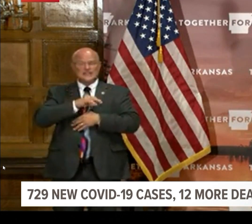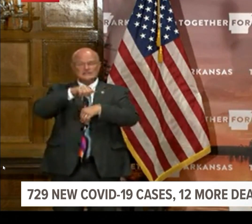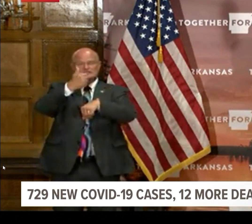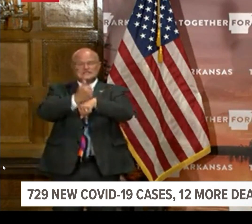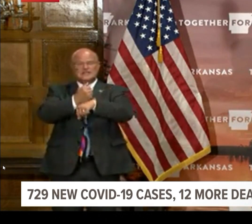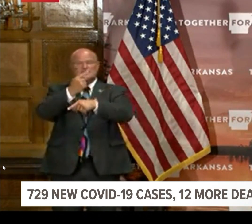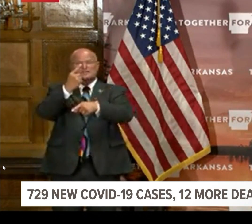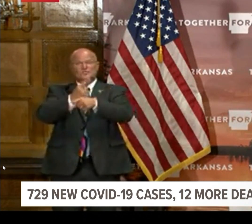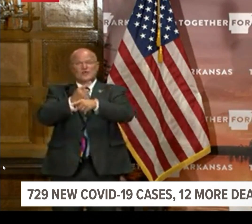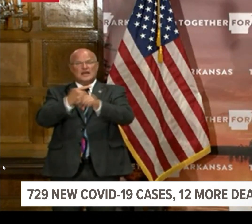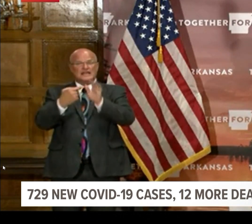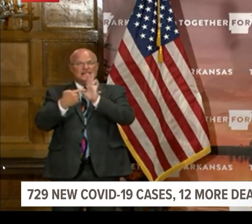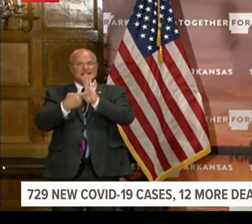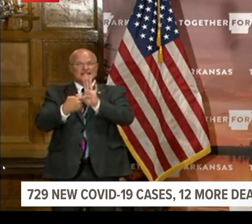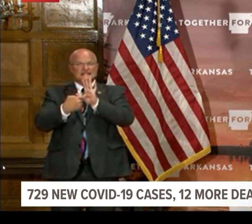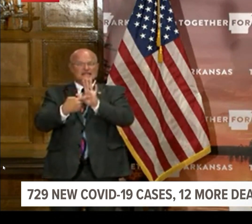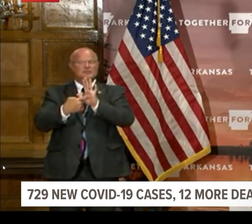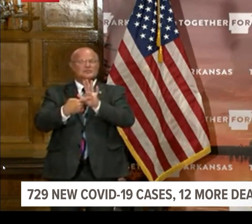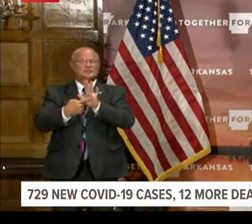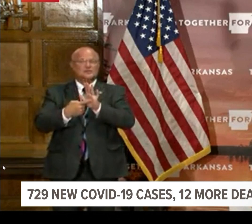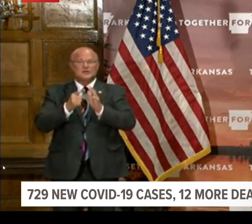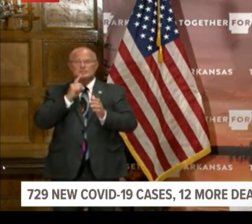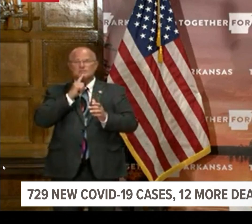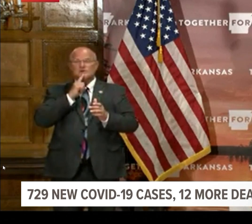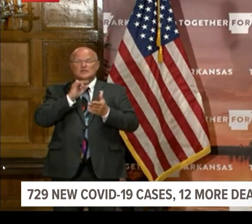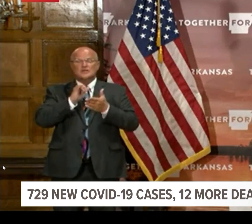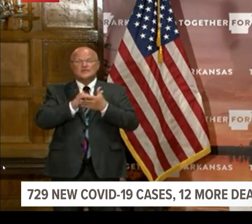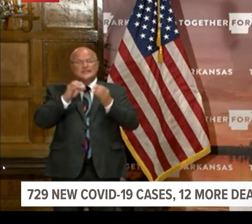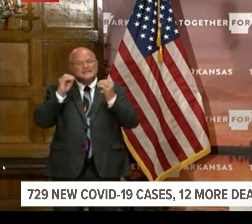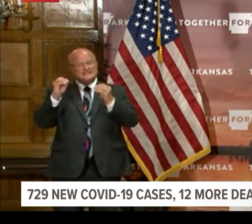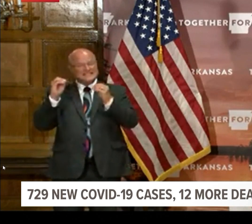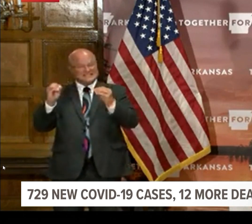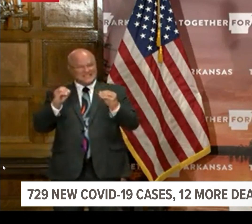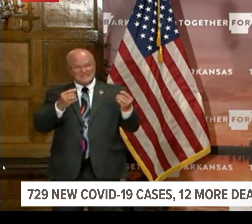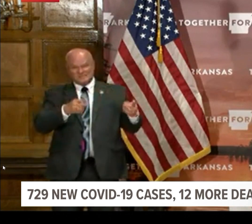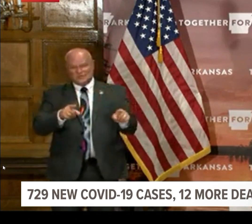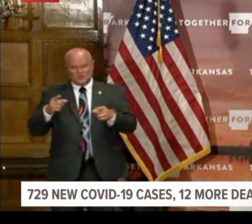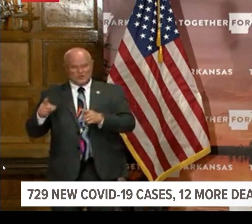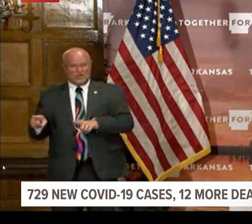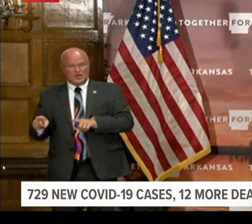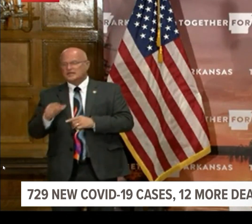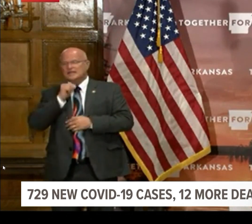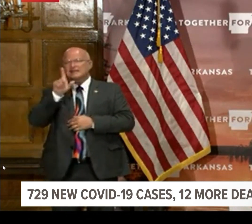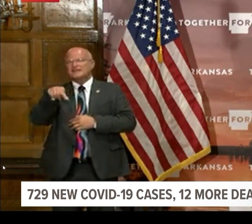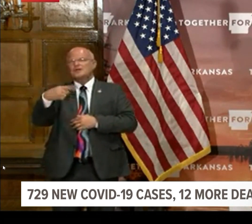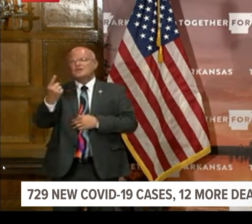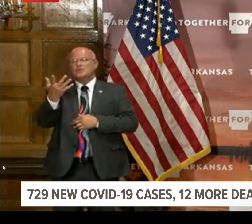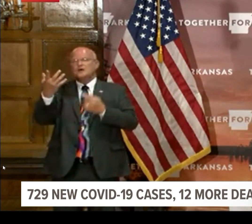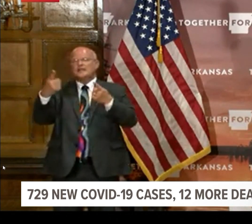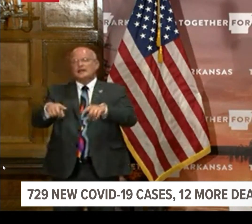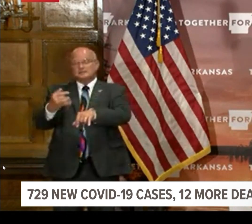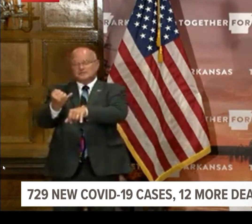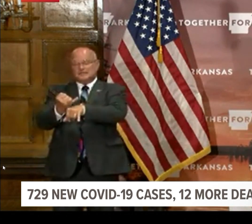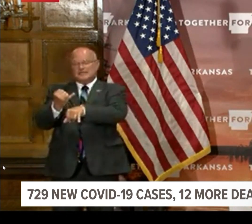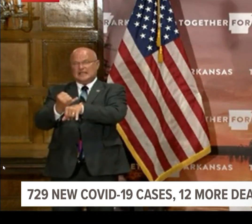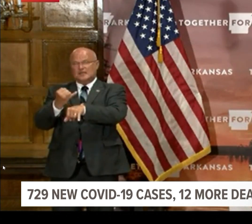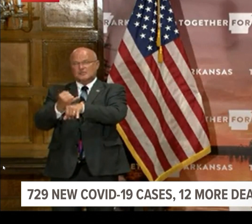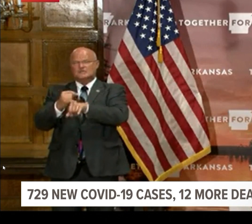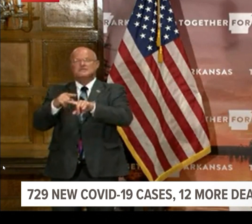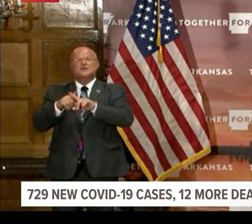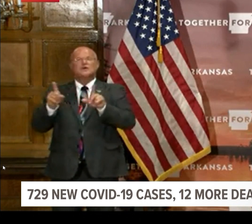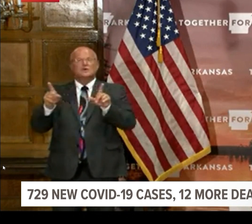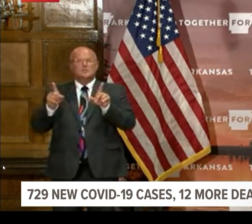right example. They need to make sure there's education going on, not just as what happens on campus, but